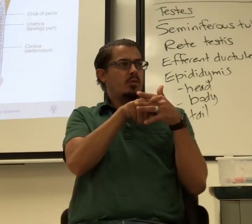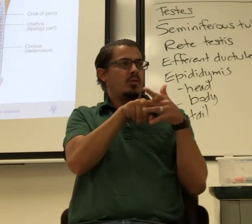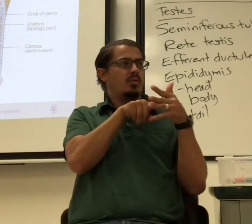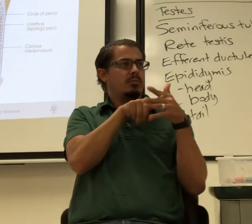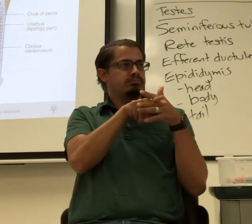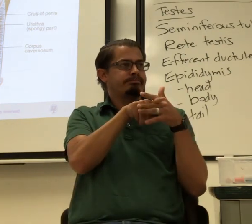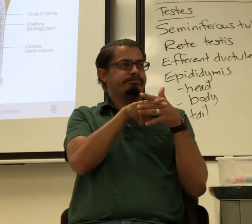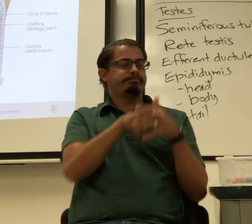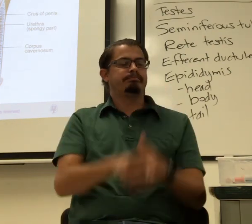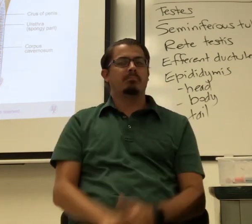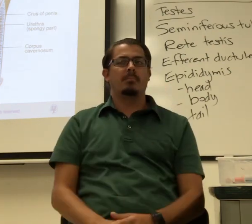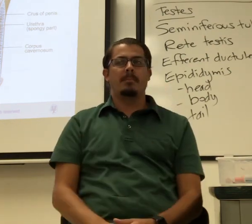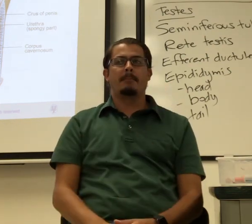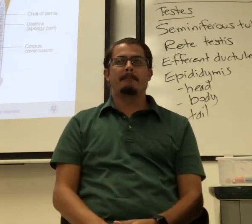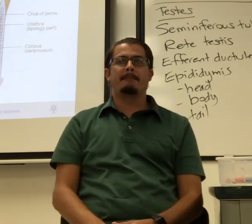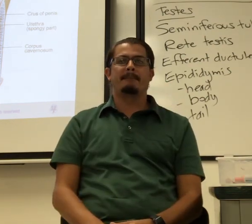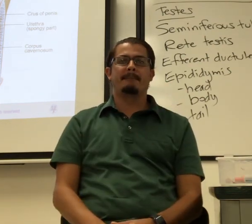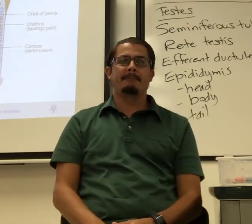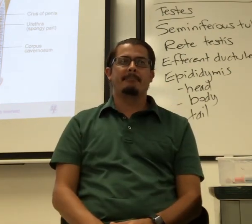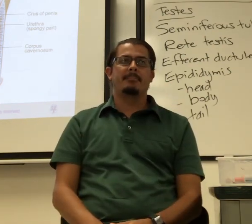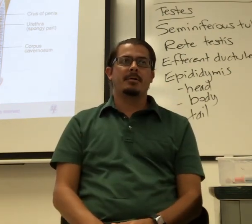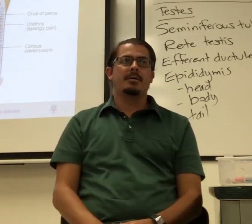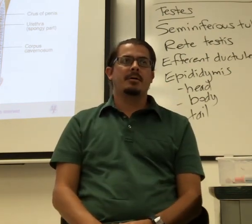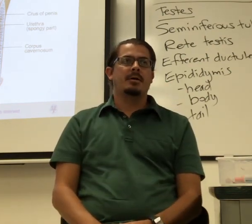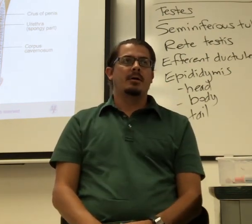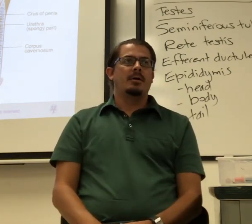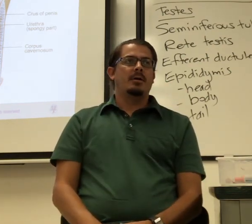Pierces deep